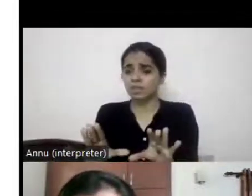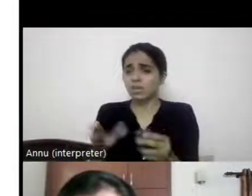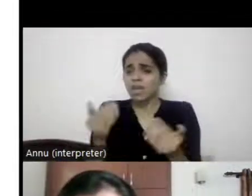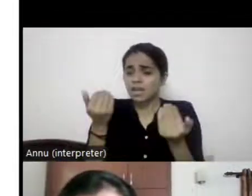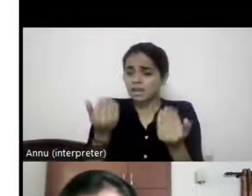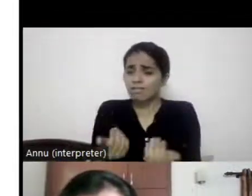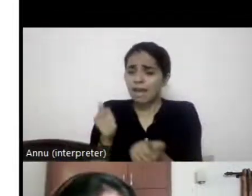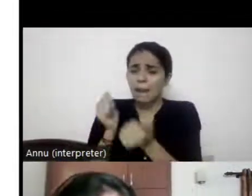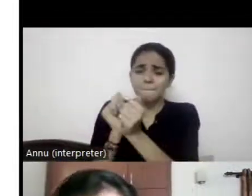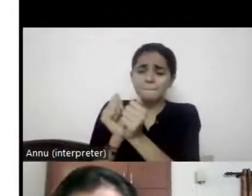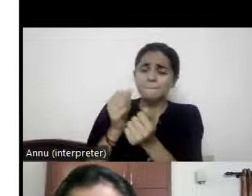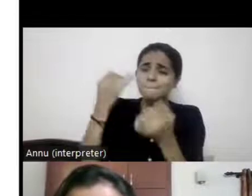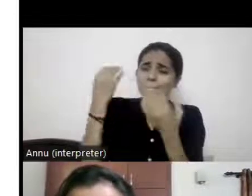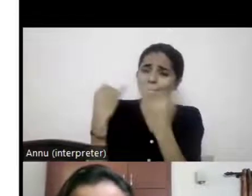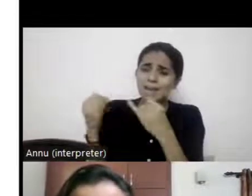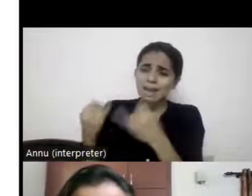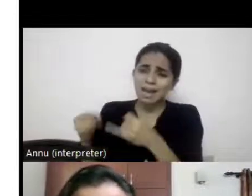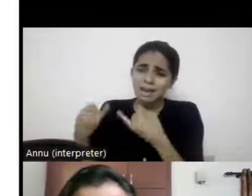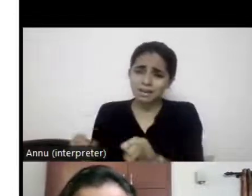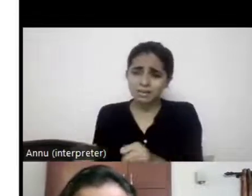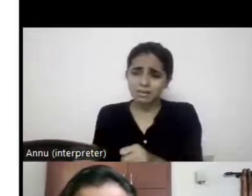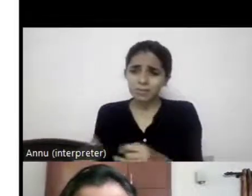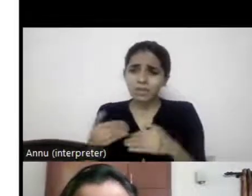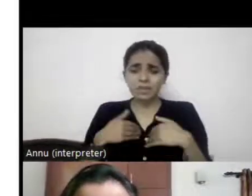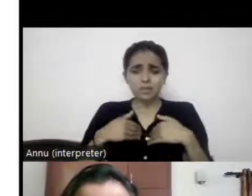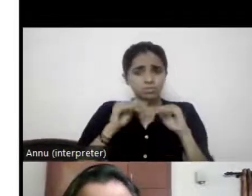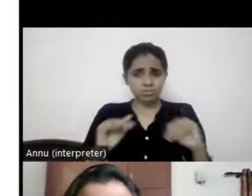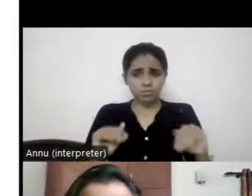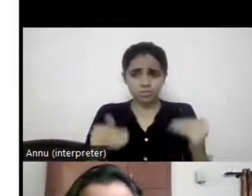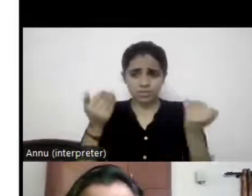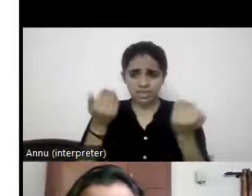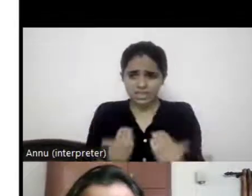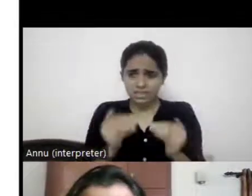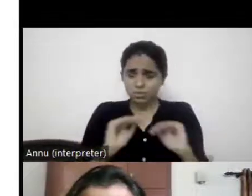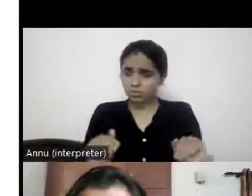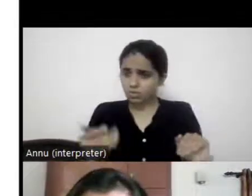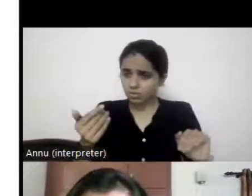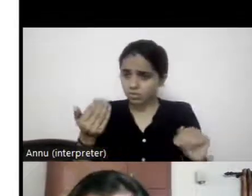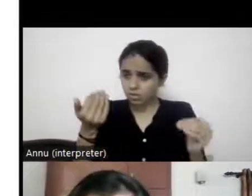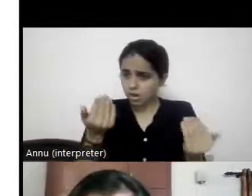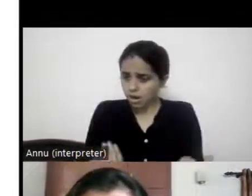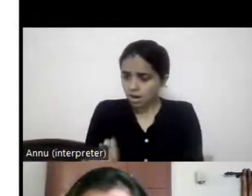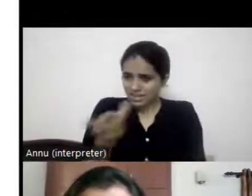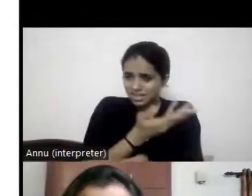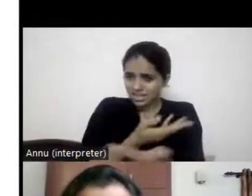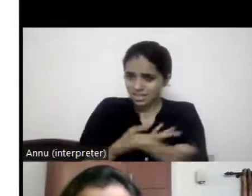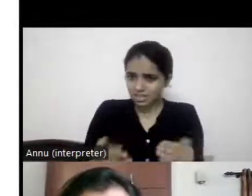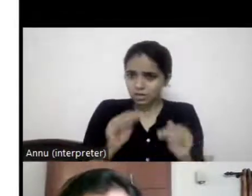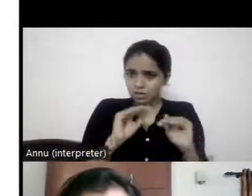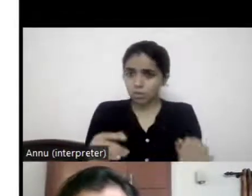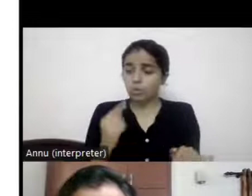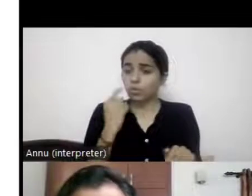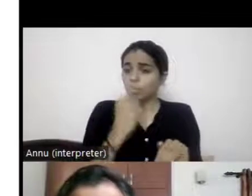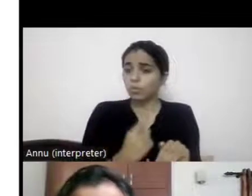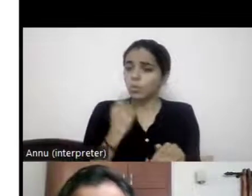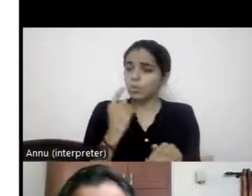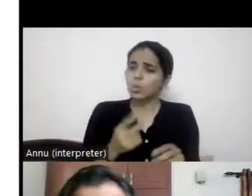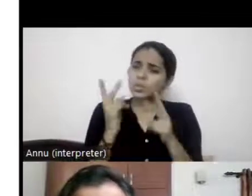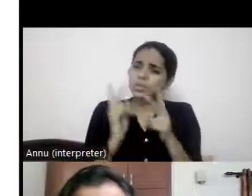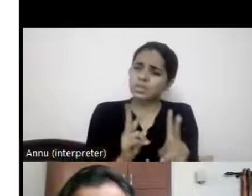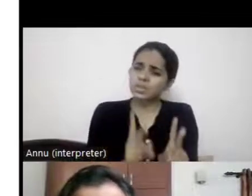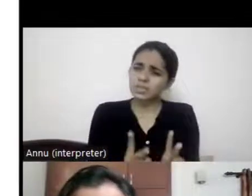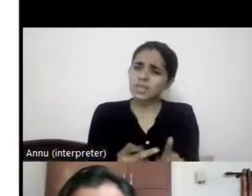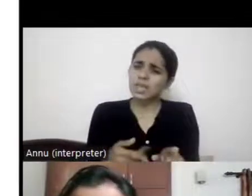required. And I am here as a student. I am here as somebody who is still a student